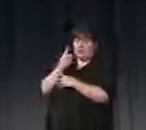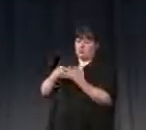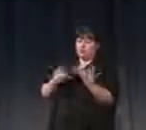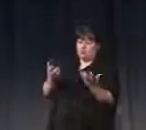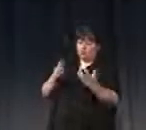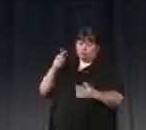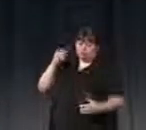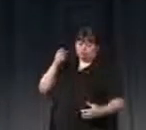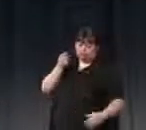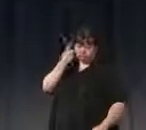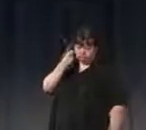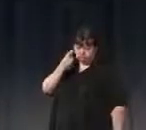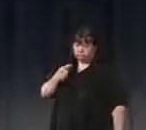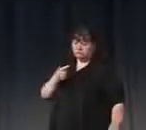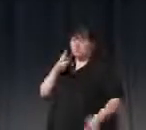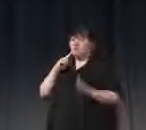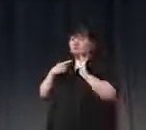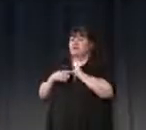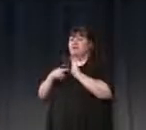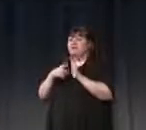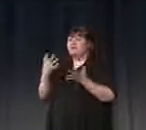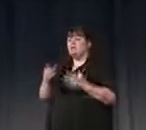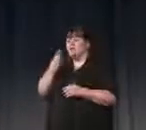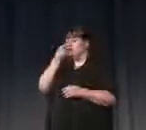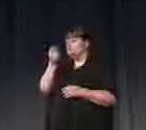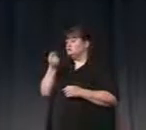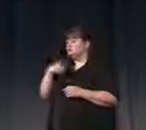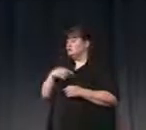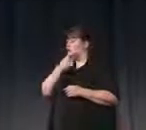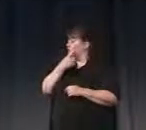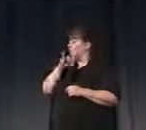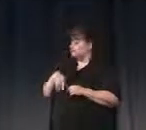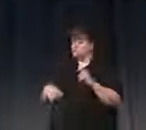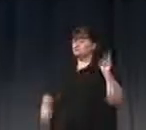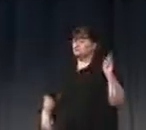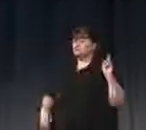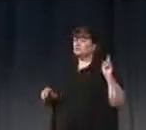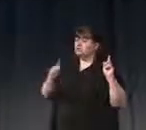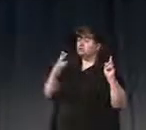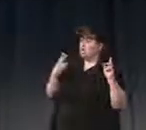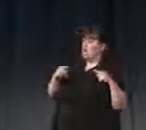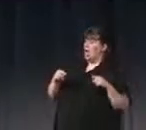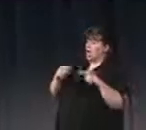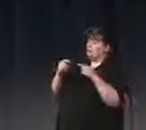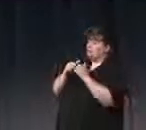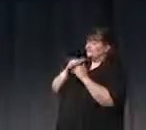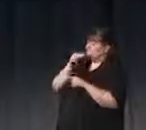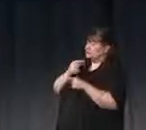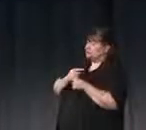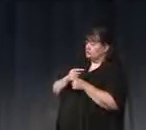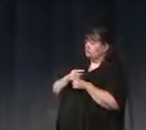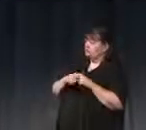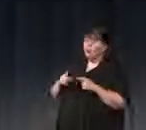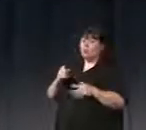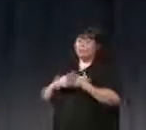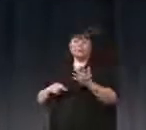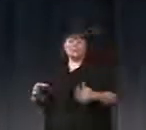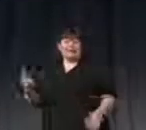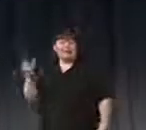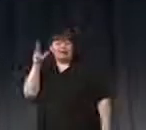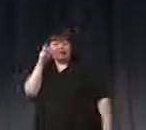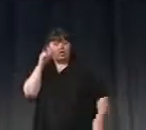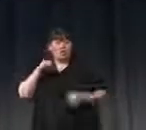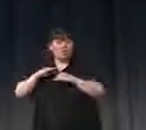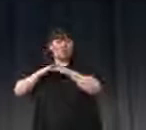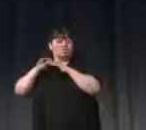in. So for instance, you might be interested in hearing this. She argues with her sister. But what might enter your ear could be this.